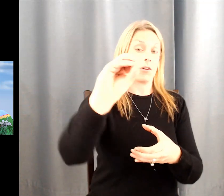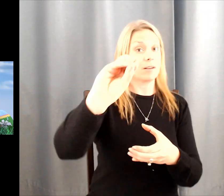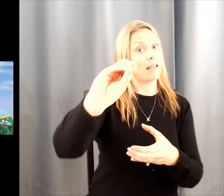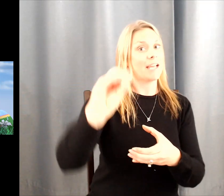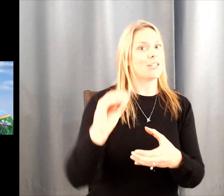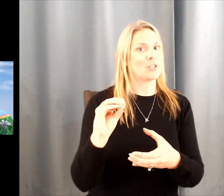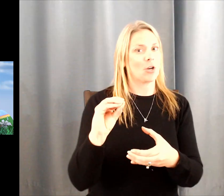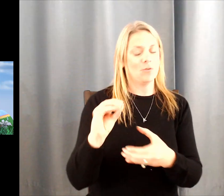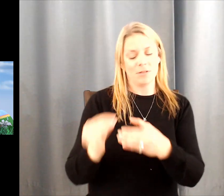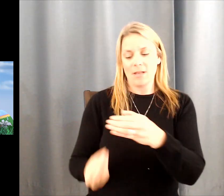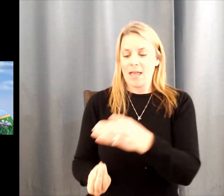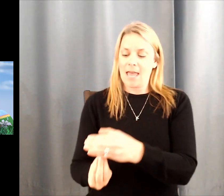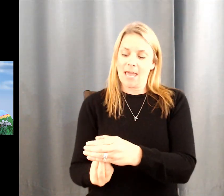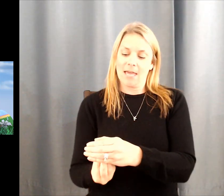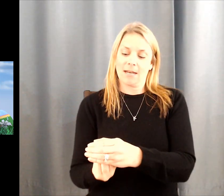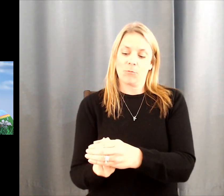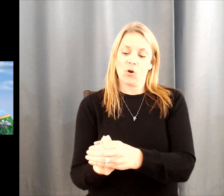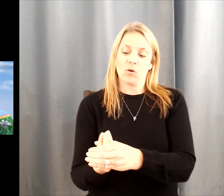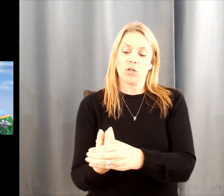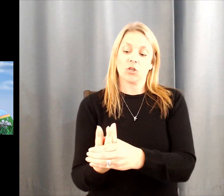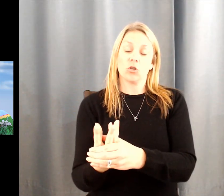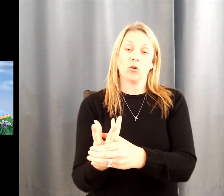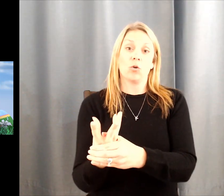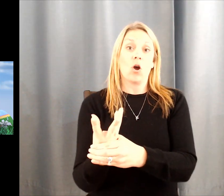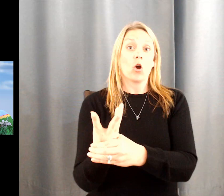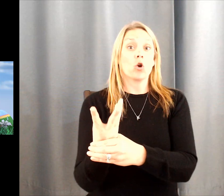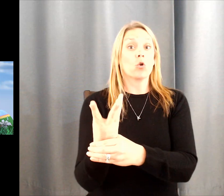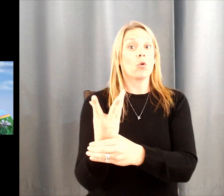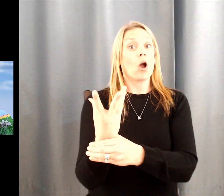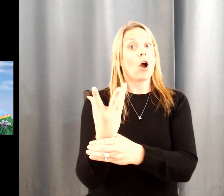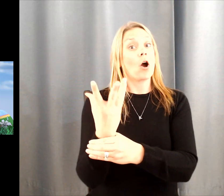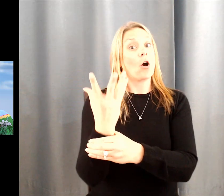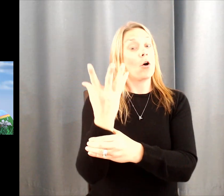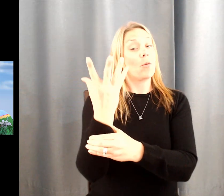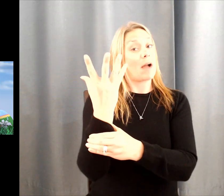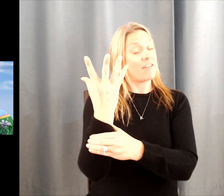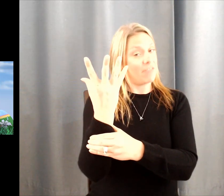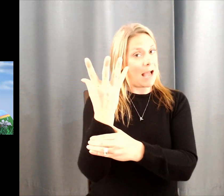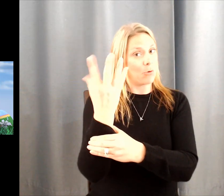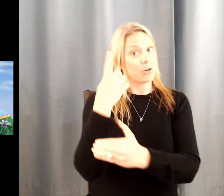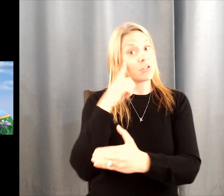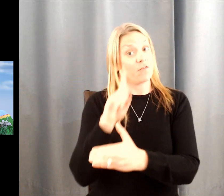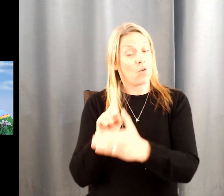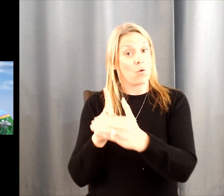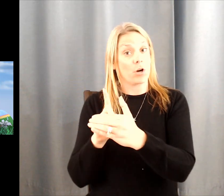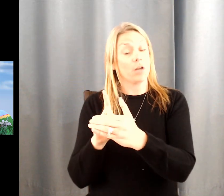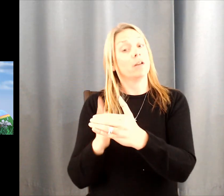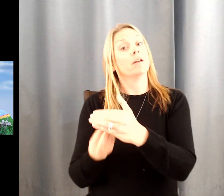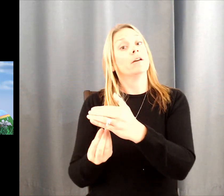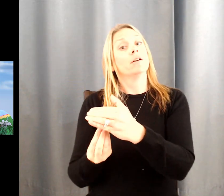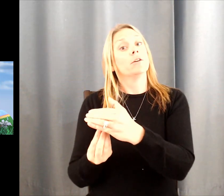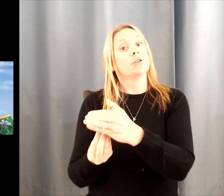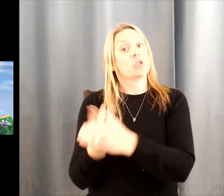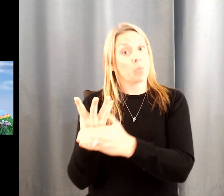like so, and I'm going to grow my flowers for